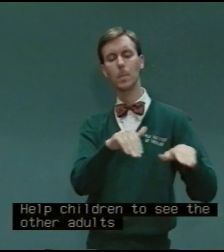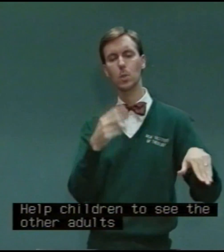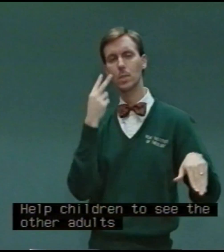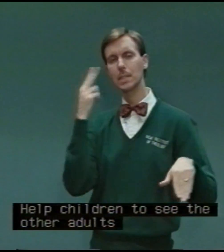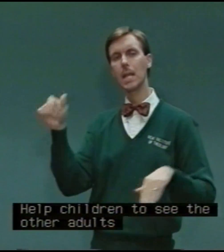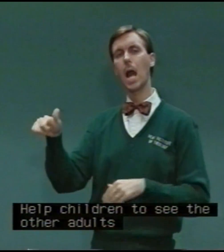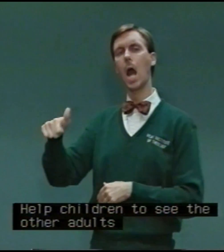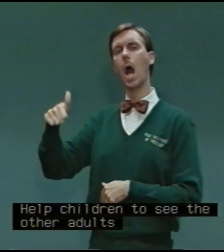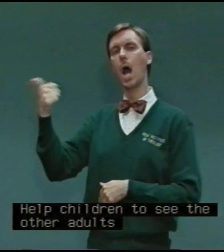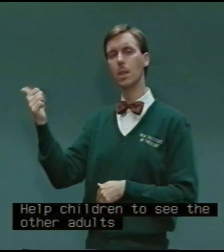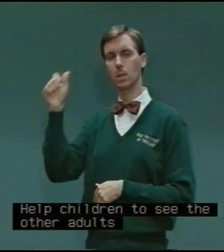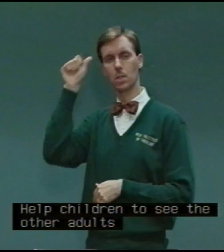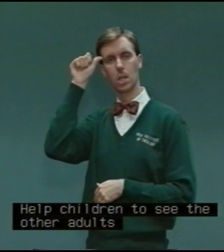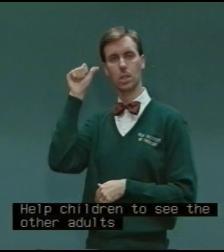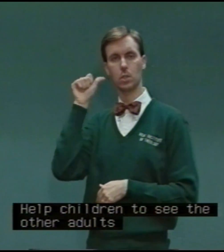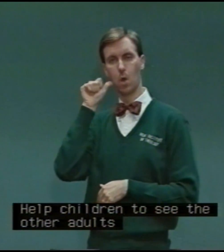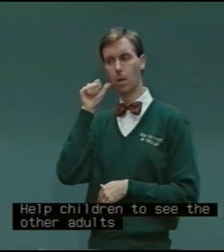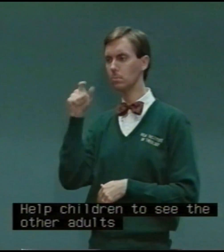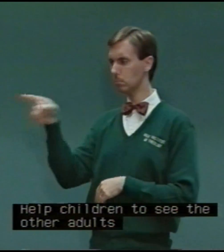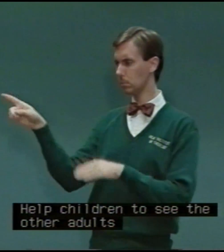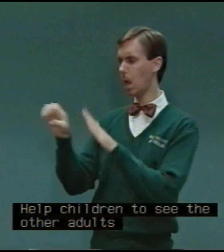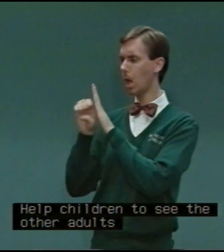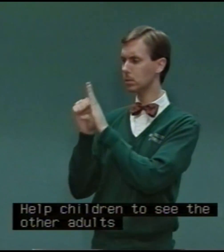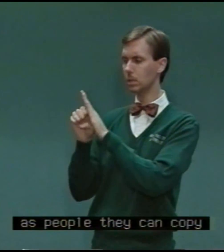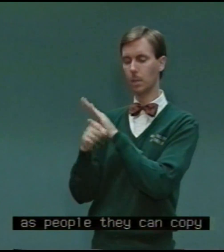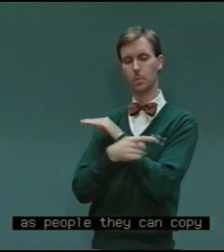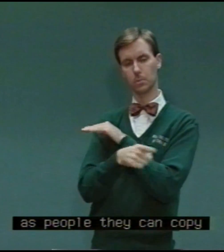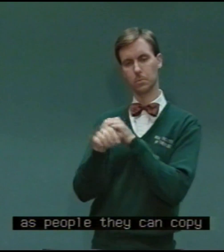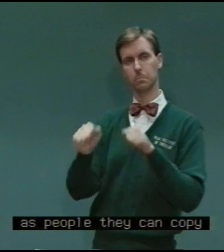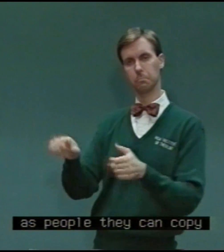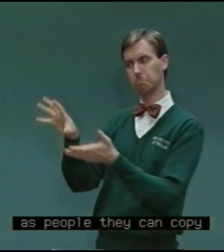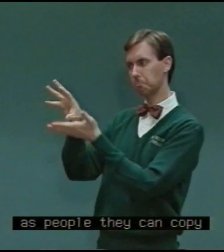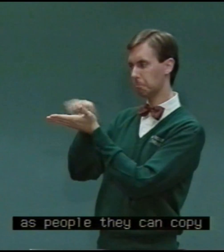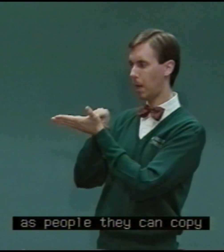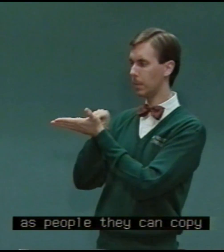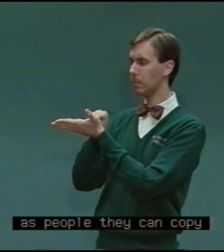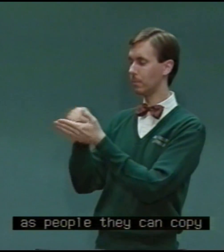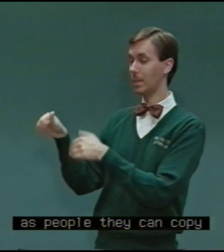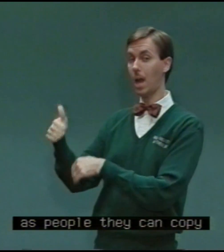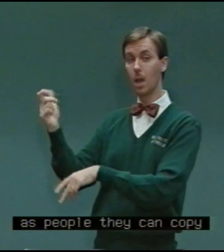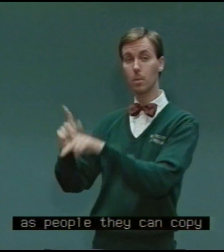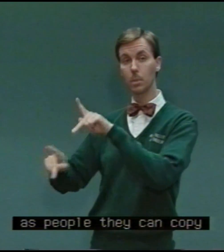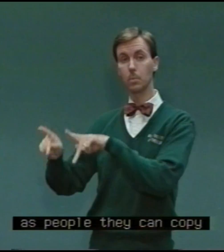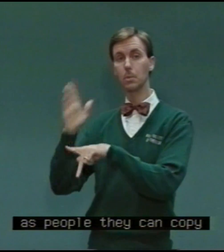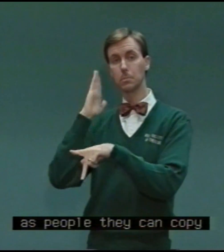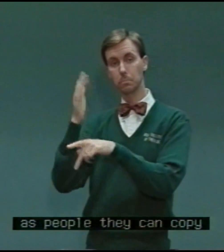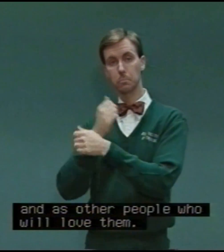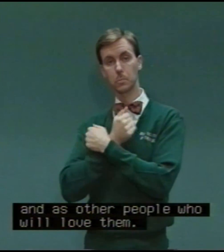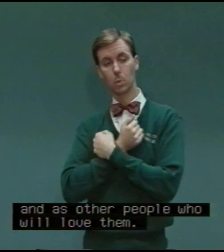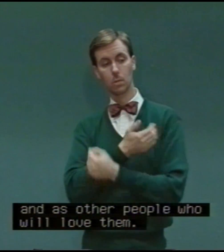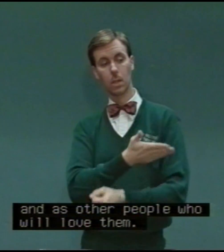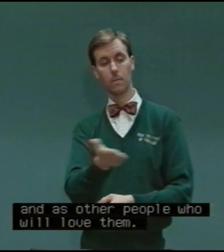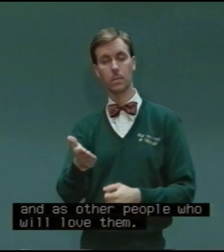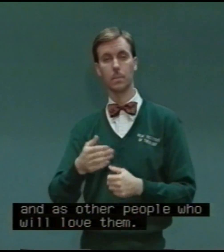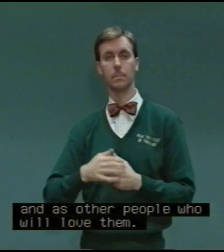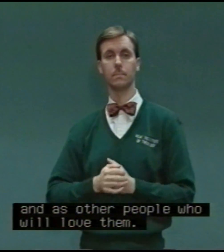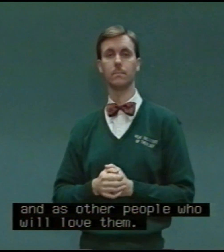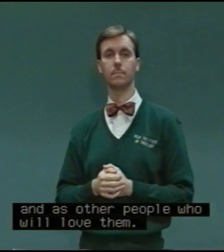help children to see the other adults as people they can copy and as other